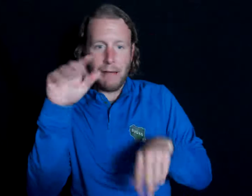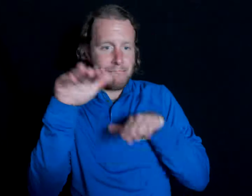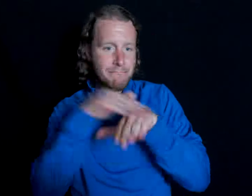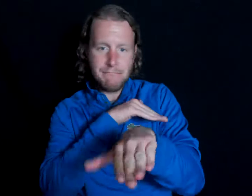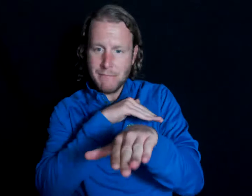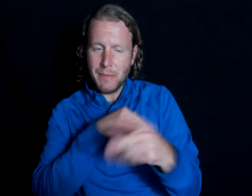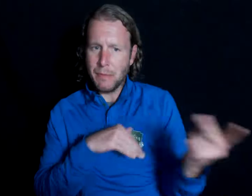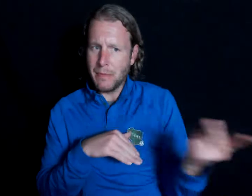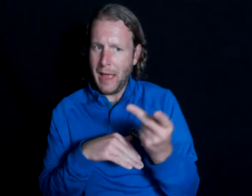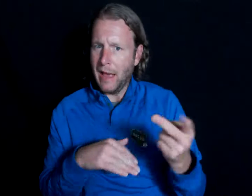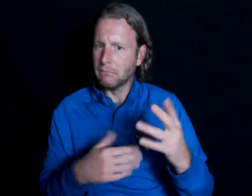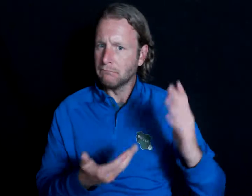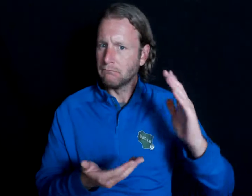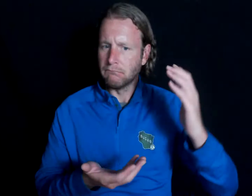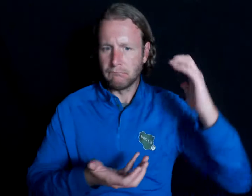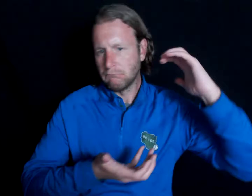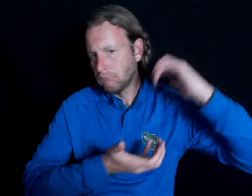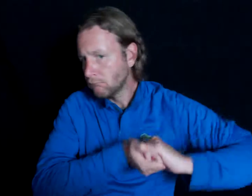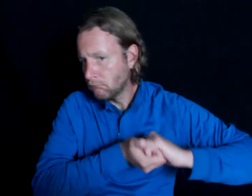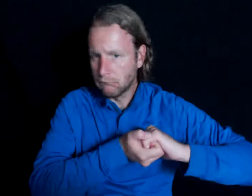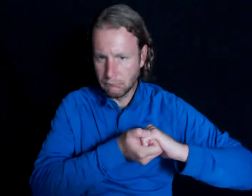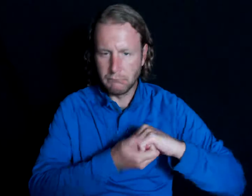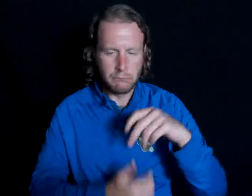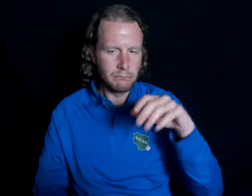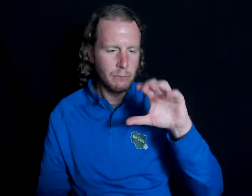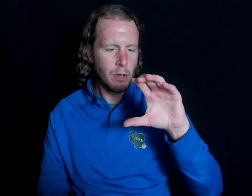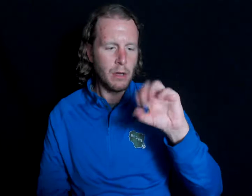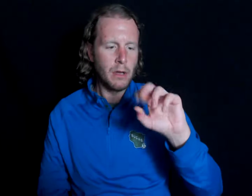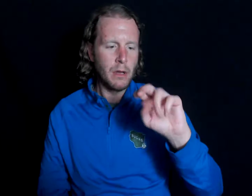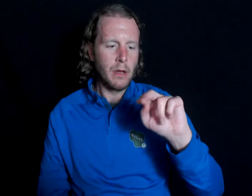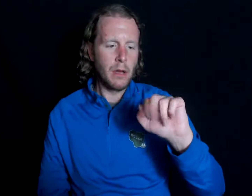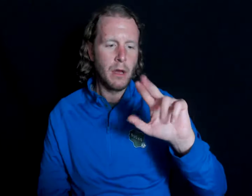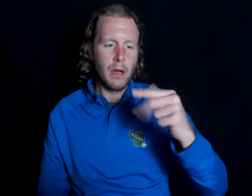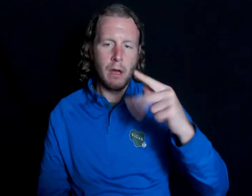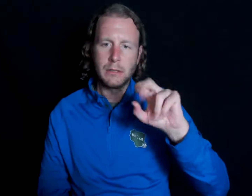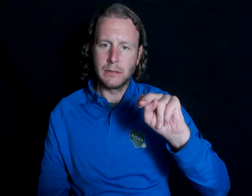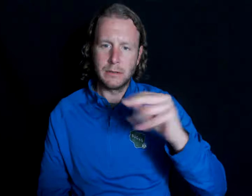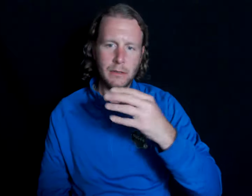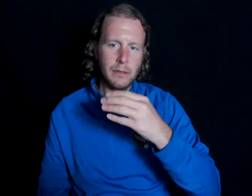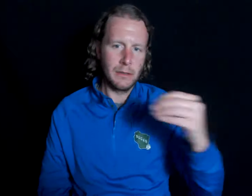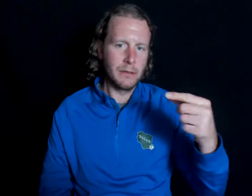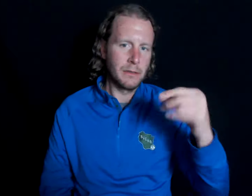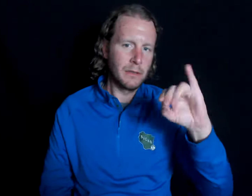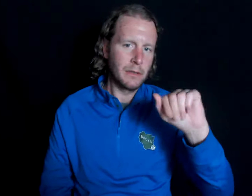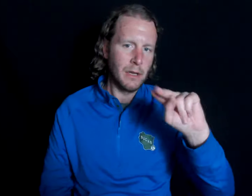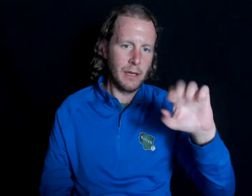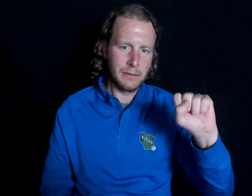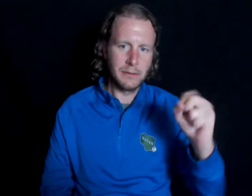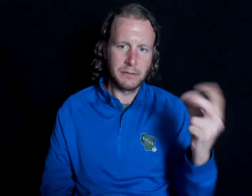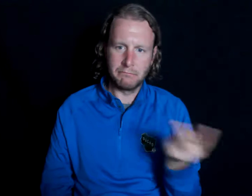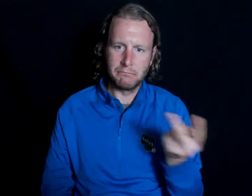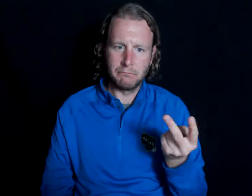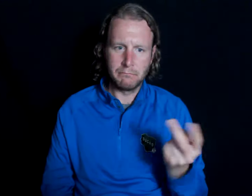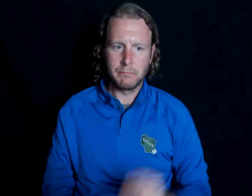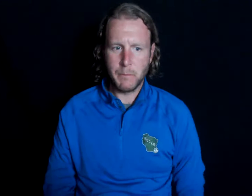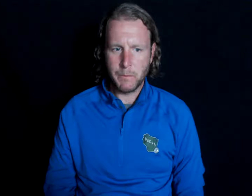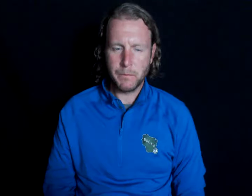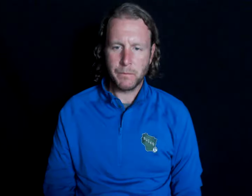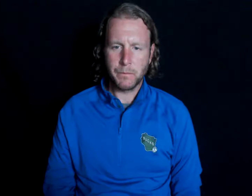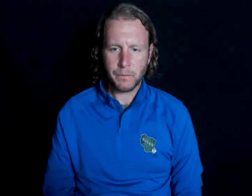have started that friendship and that bond working out late nights at those gyms. I've heard that their weightlifting sessions, Malika,